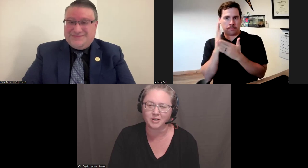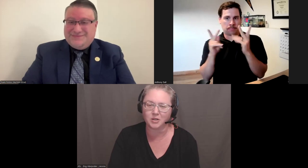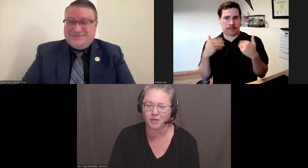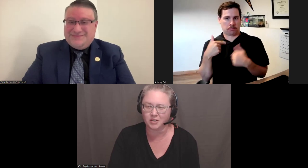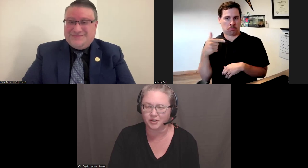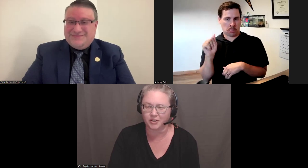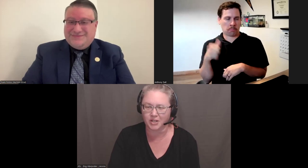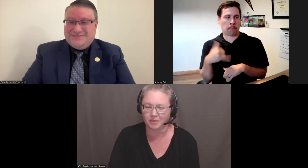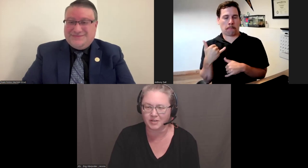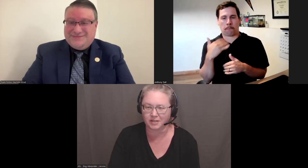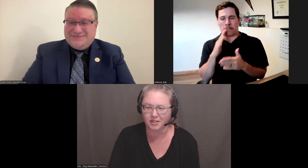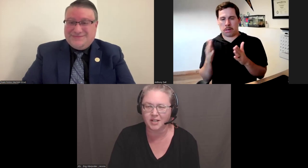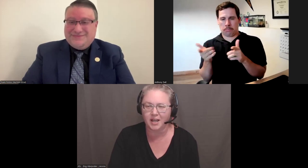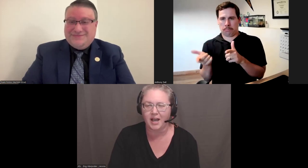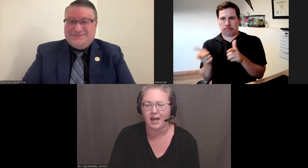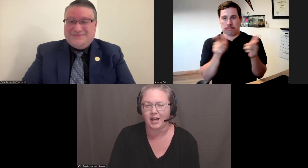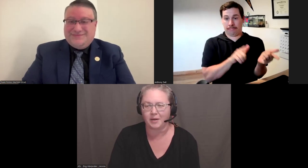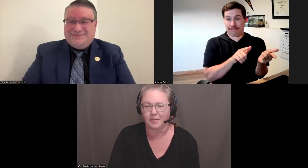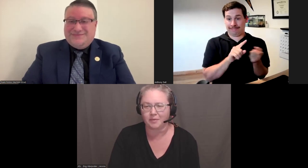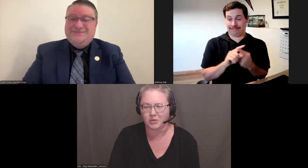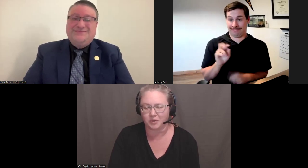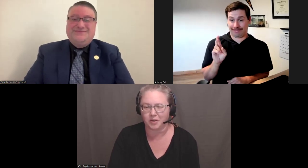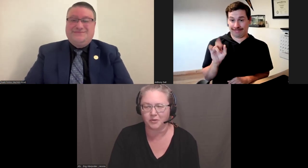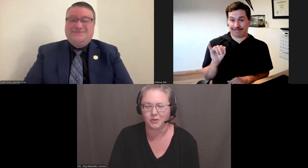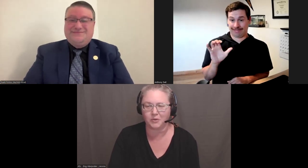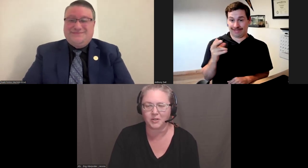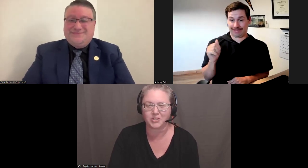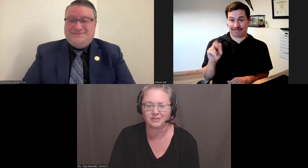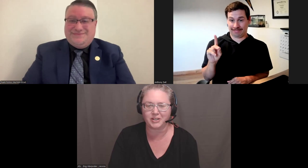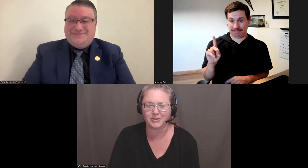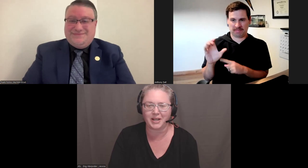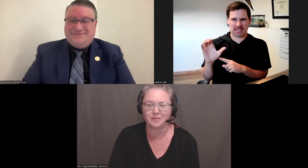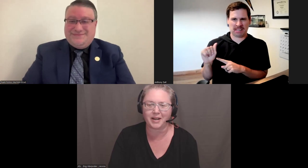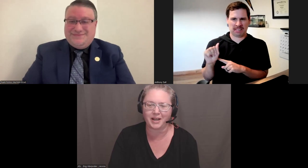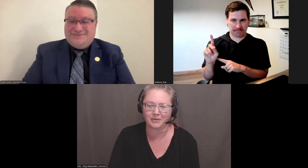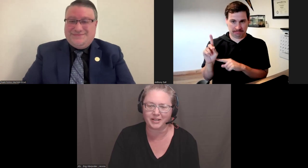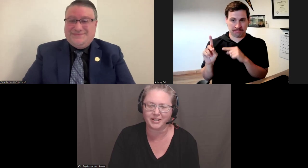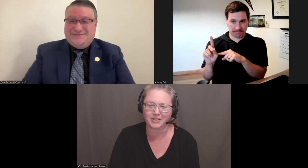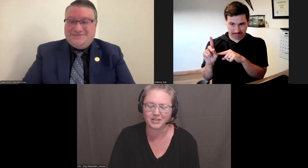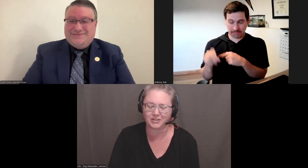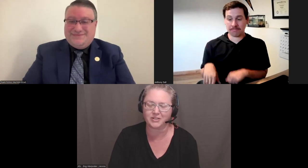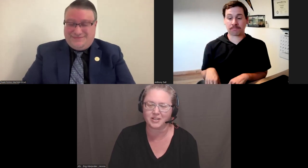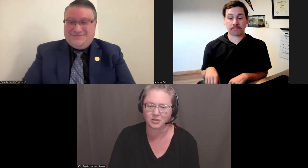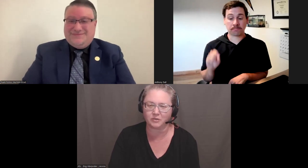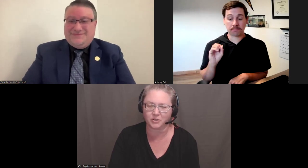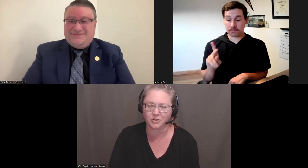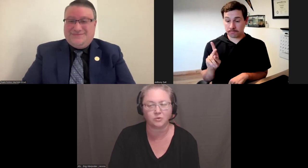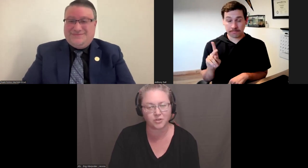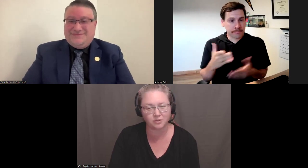so much for your time this evening. I'm sure there'll be a few questions for the Q&A, but I would like to turn things over to Richard from